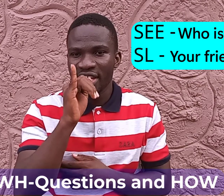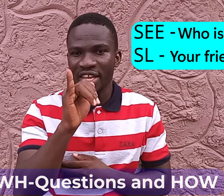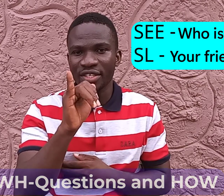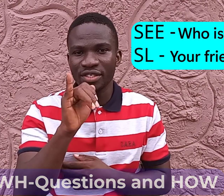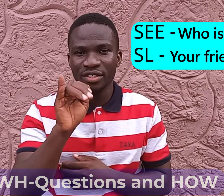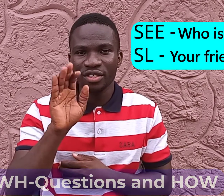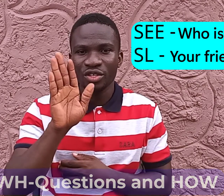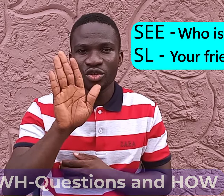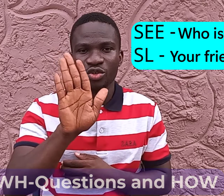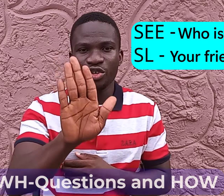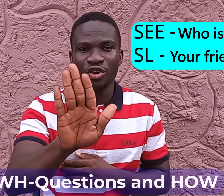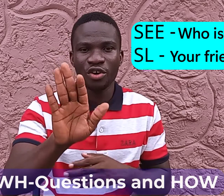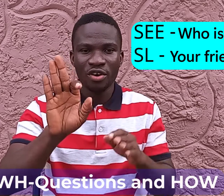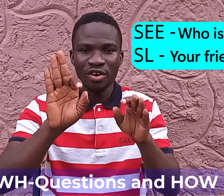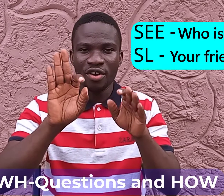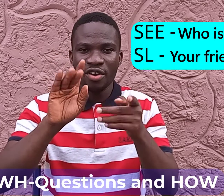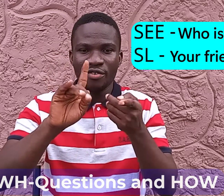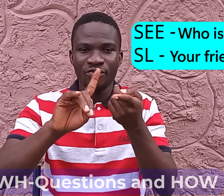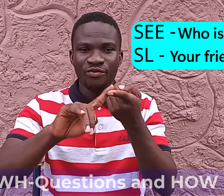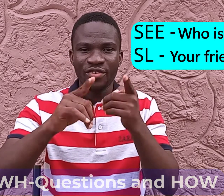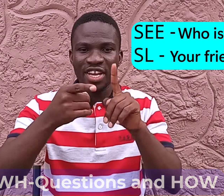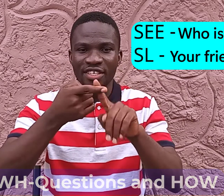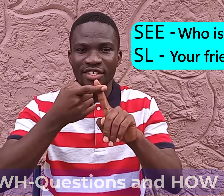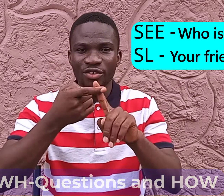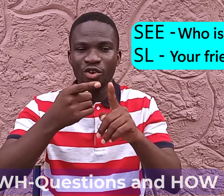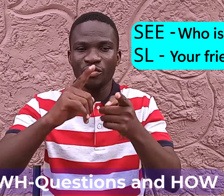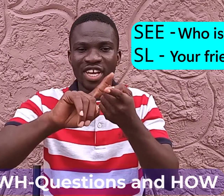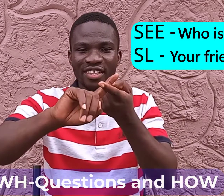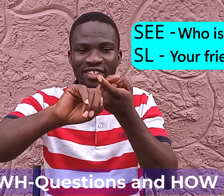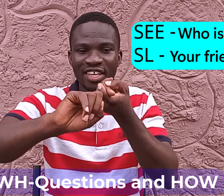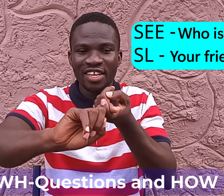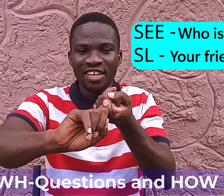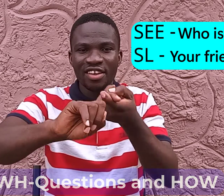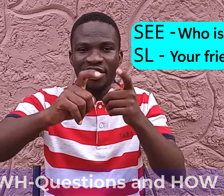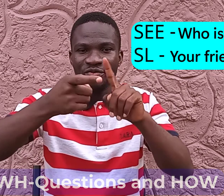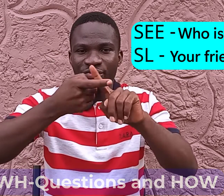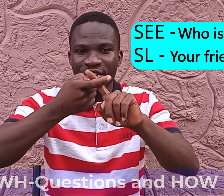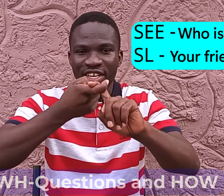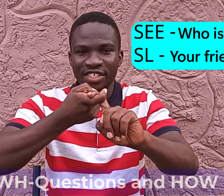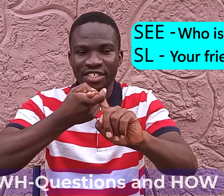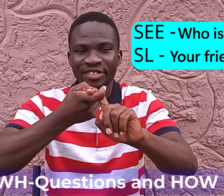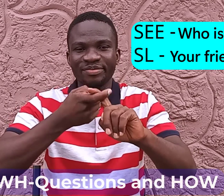is your friend, or we can say friend.